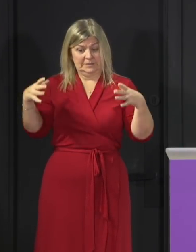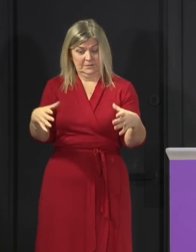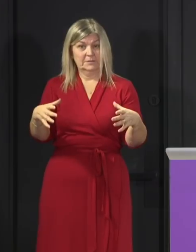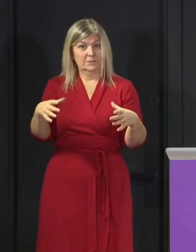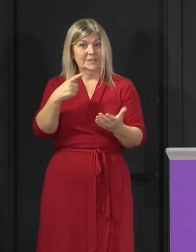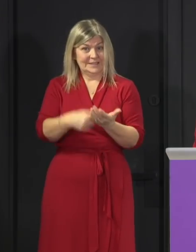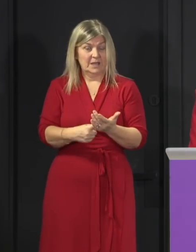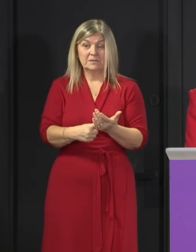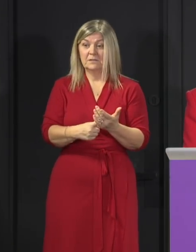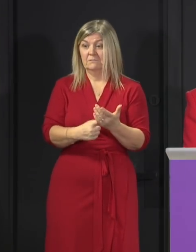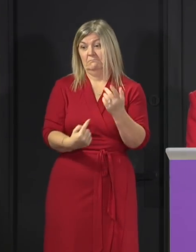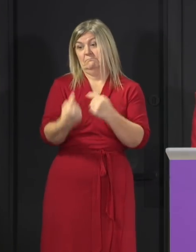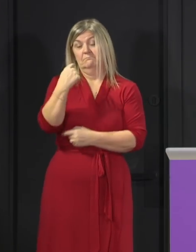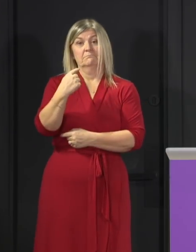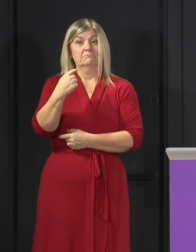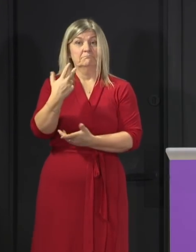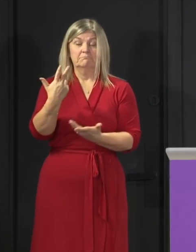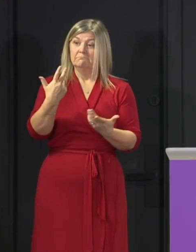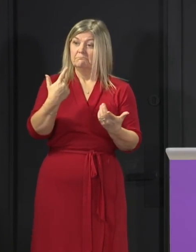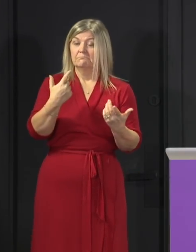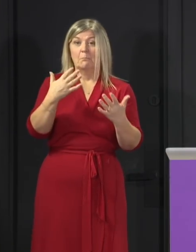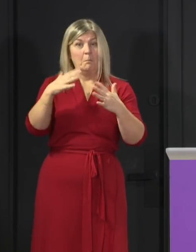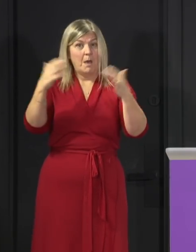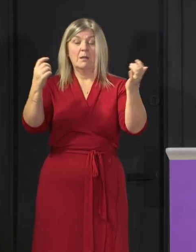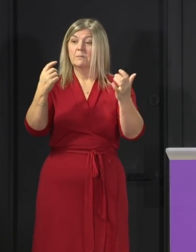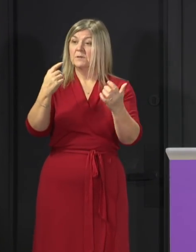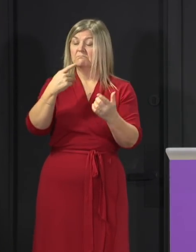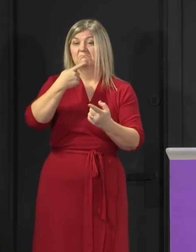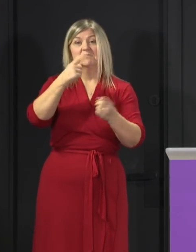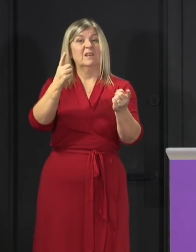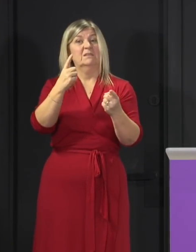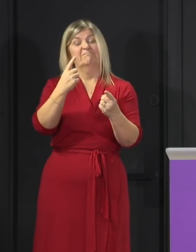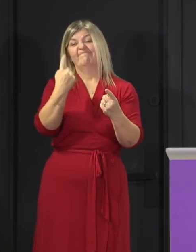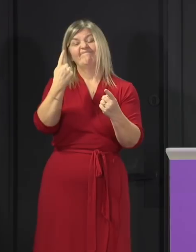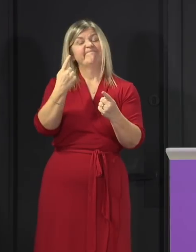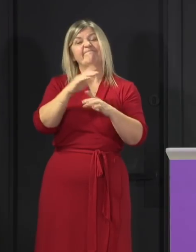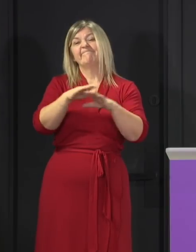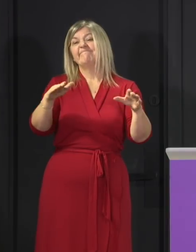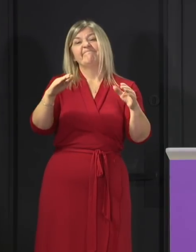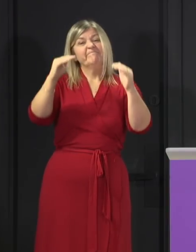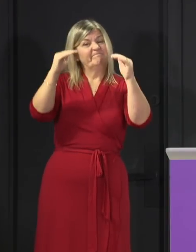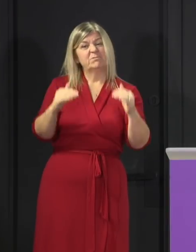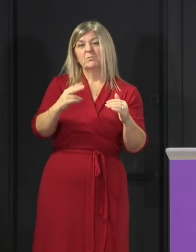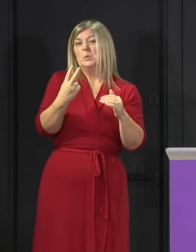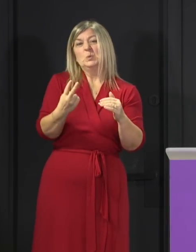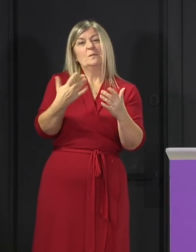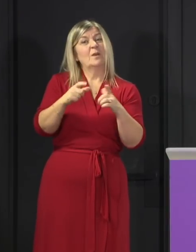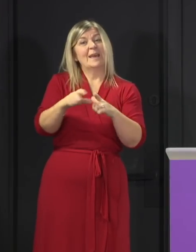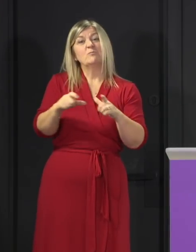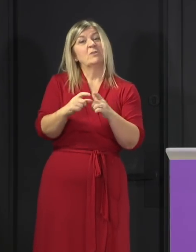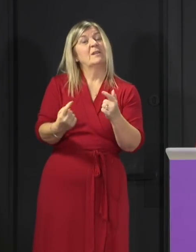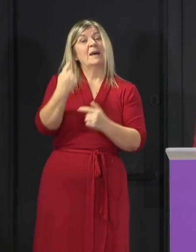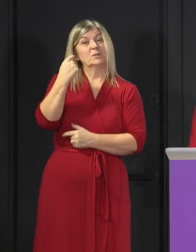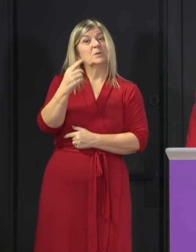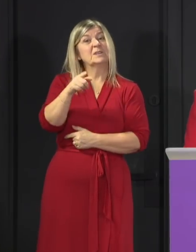and I stood up in Parliament and announced it. I thought we were right last week not to ease restrictions in Edinburgh, but if there was any doubt about that, that